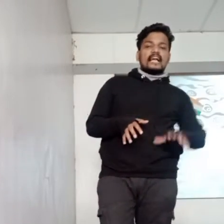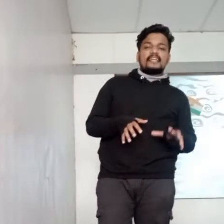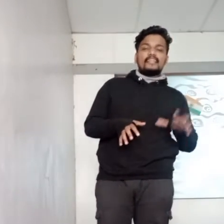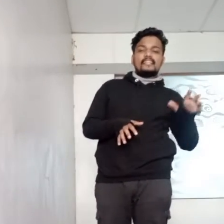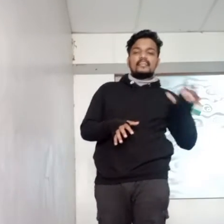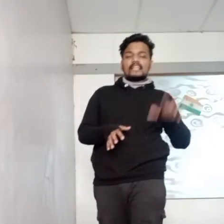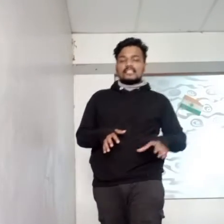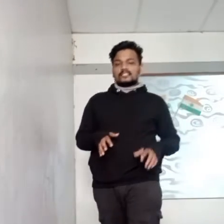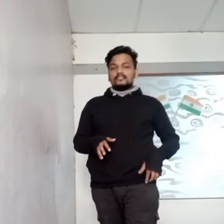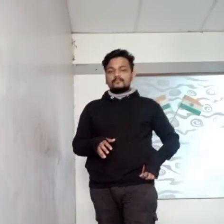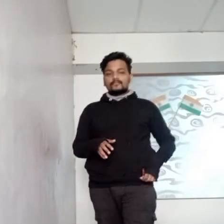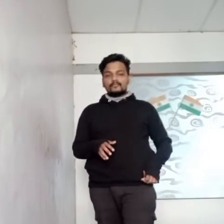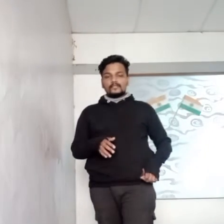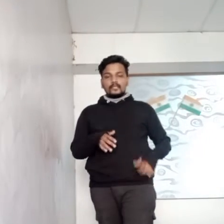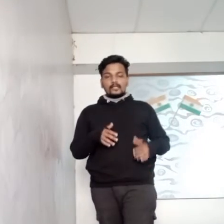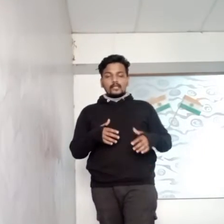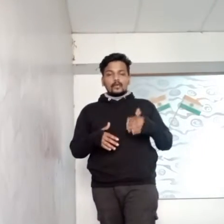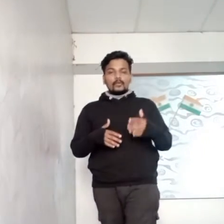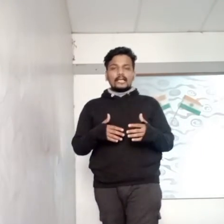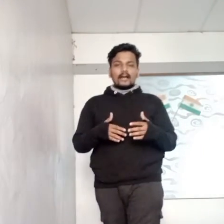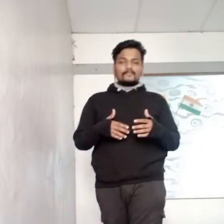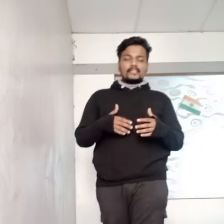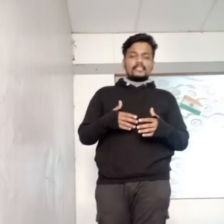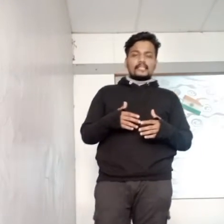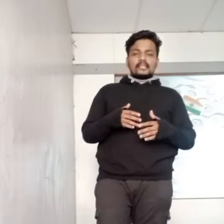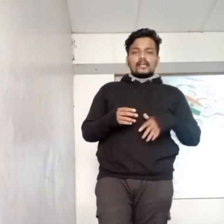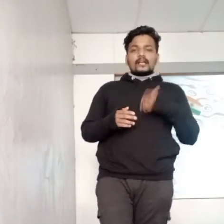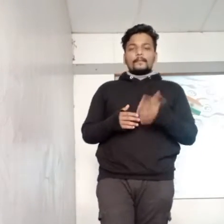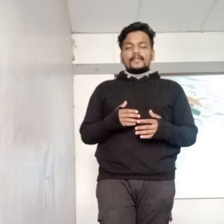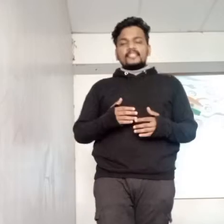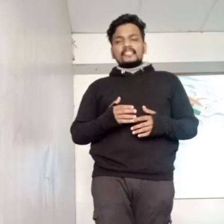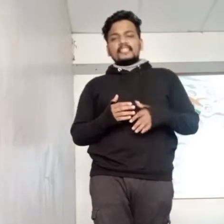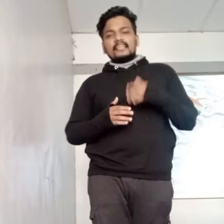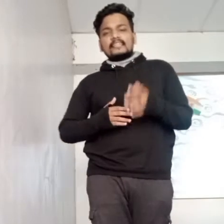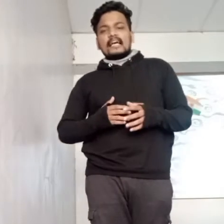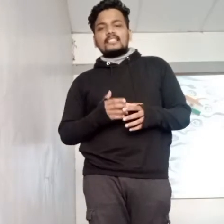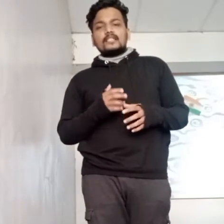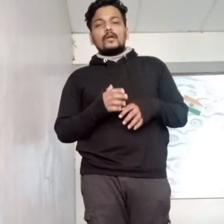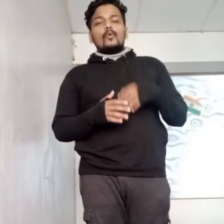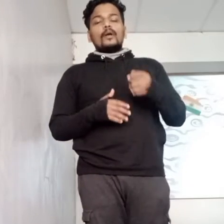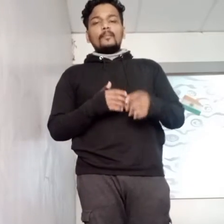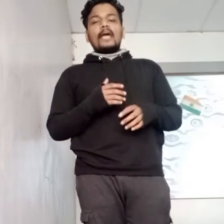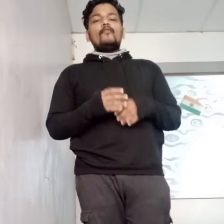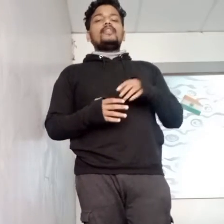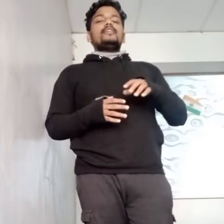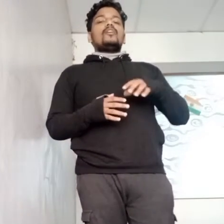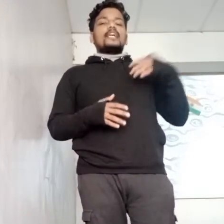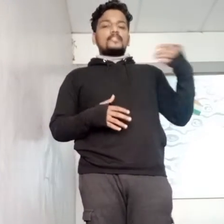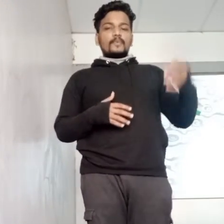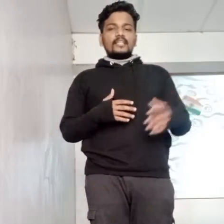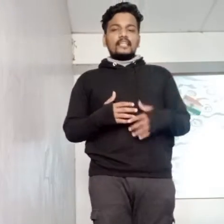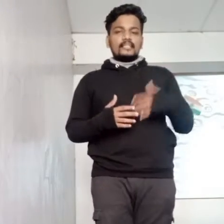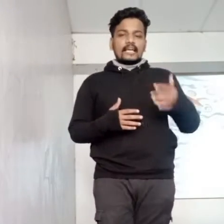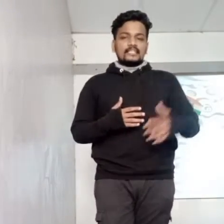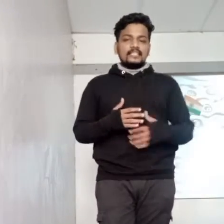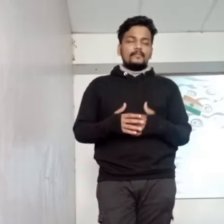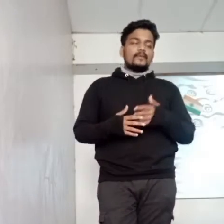started their task. Well, after they completing their task one by one or as per their